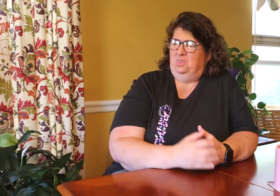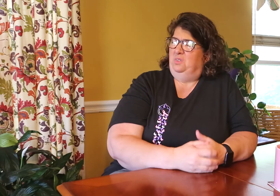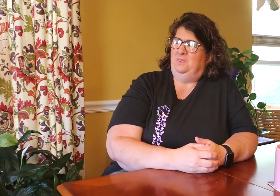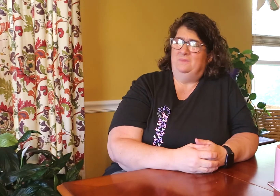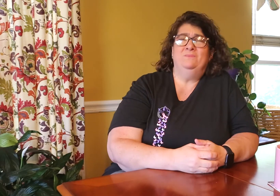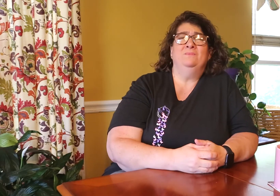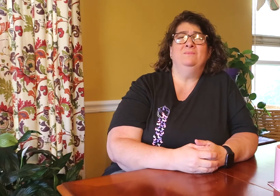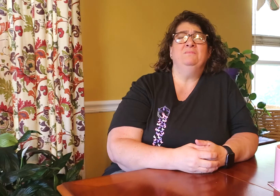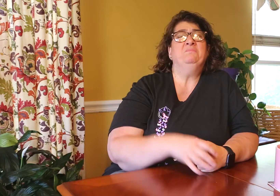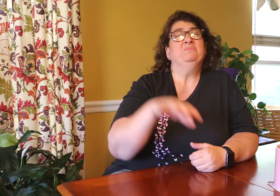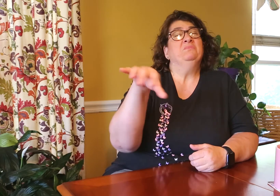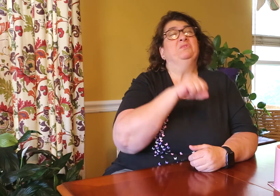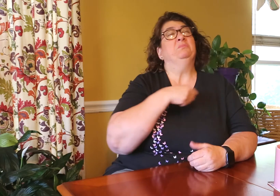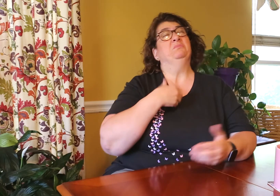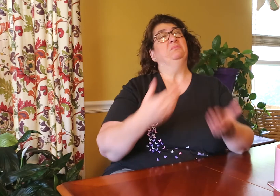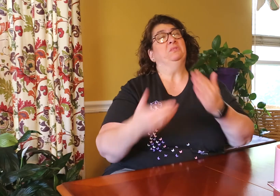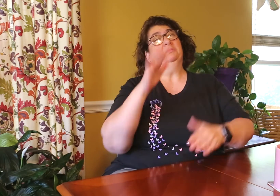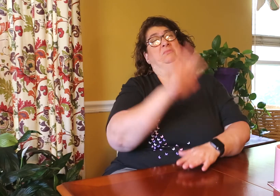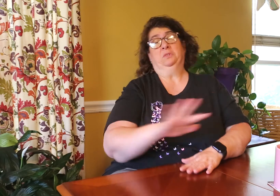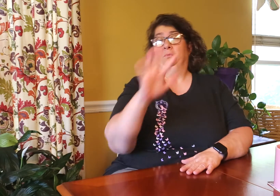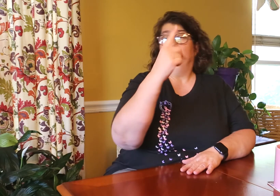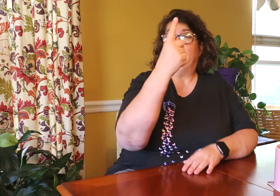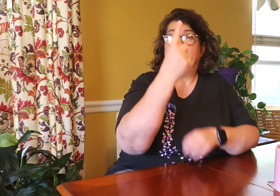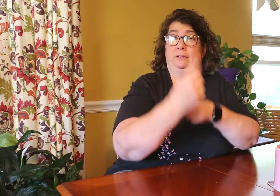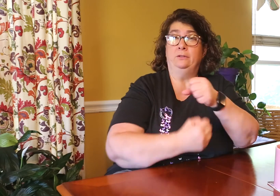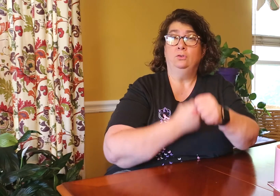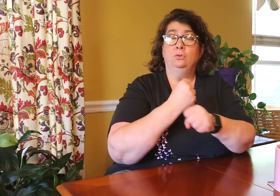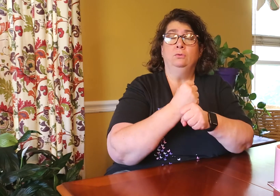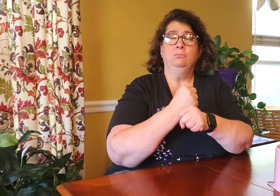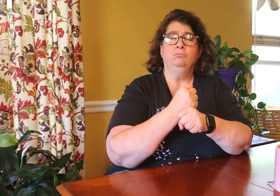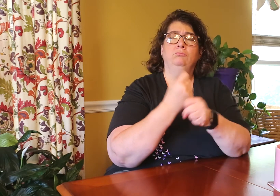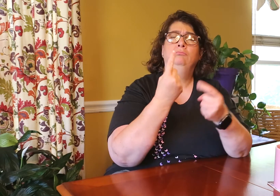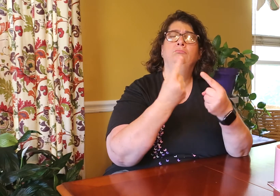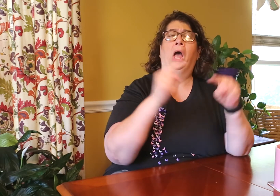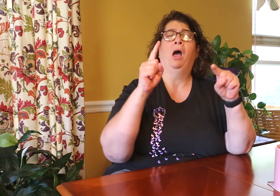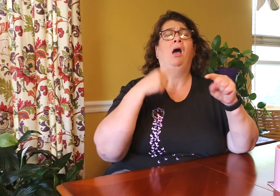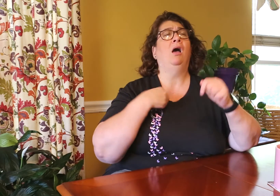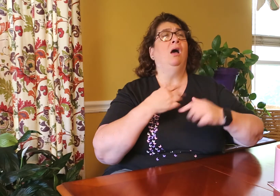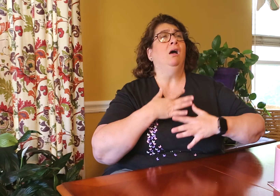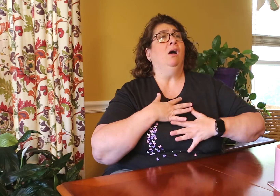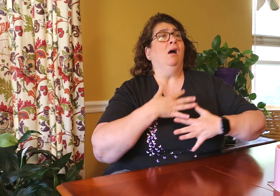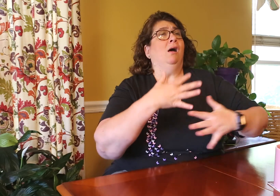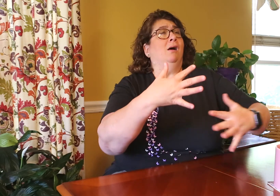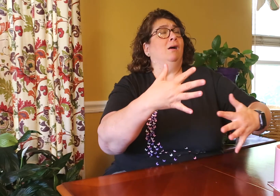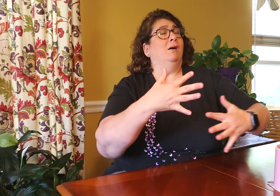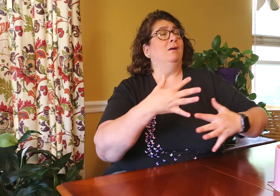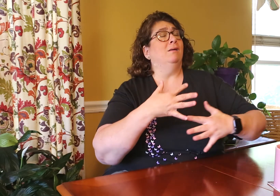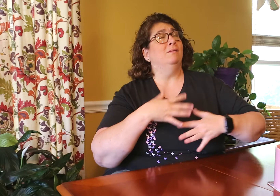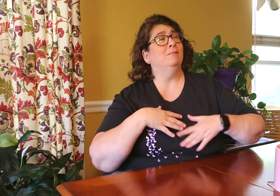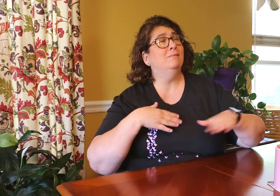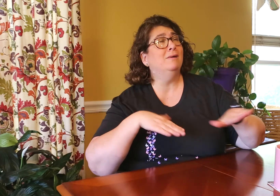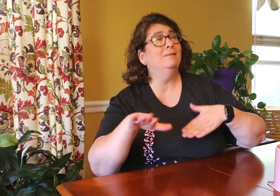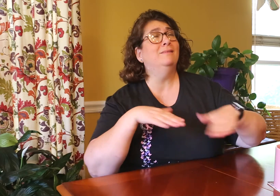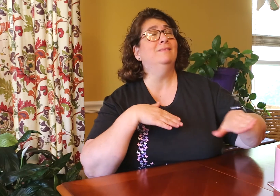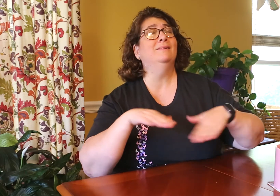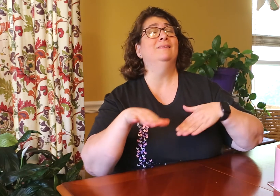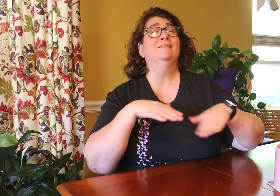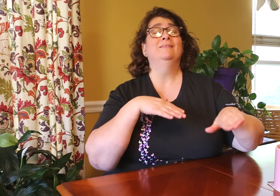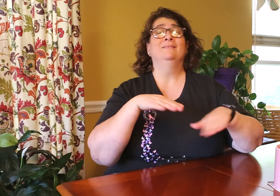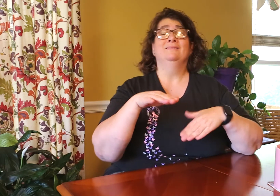lung. It took me about a year to finally be able to breathe, walk, and sleep